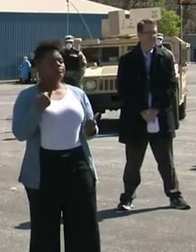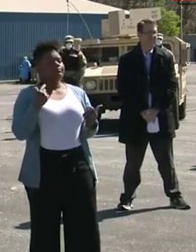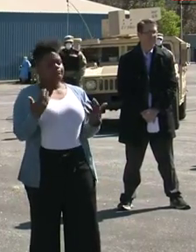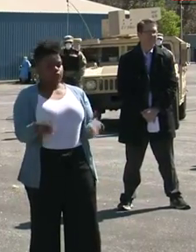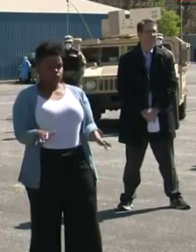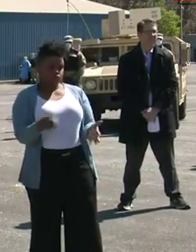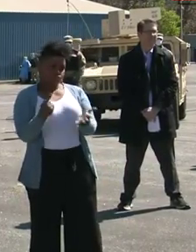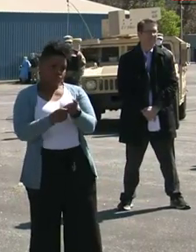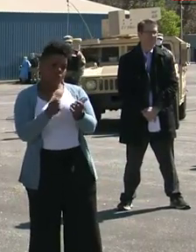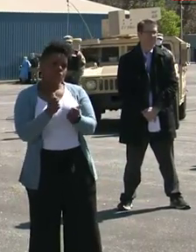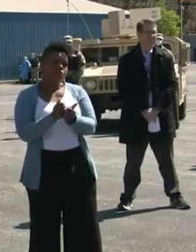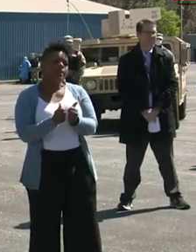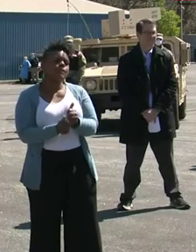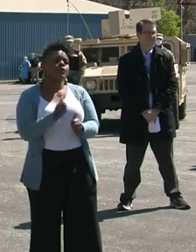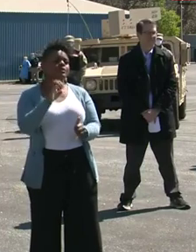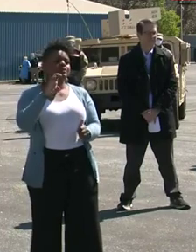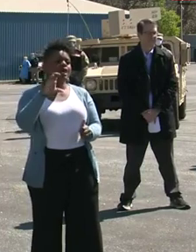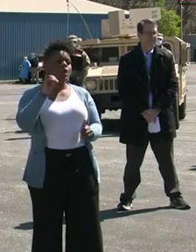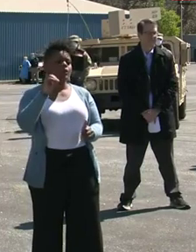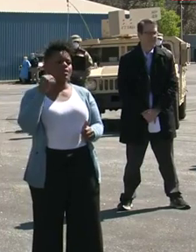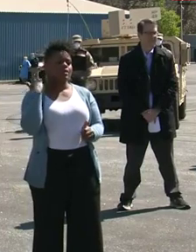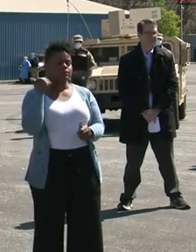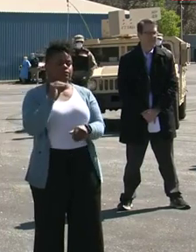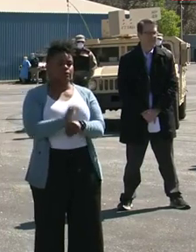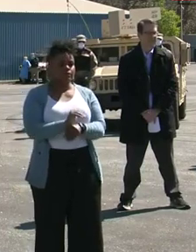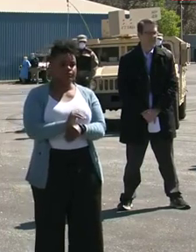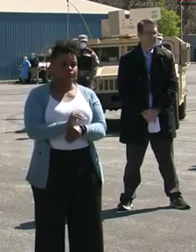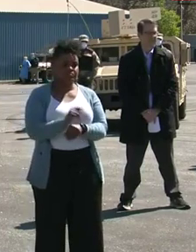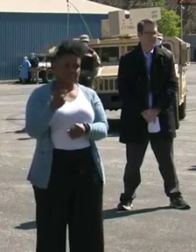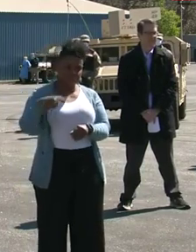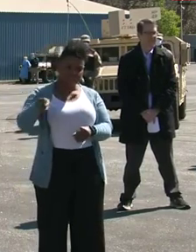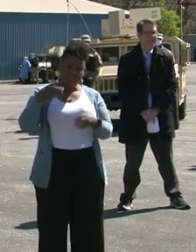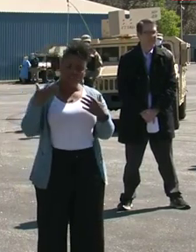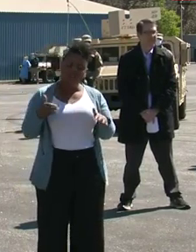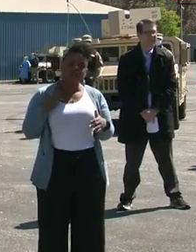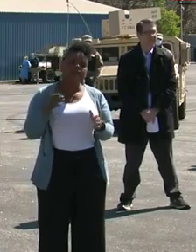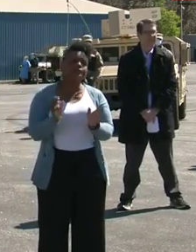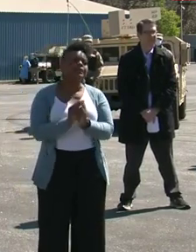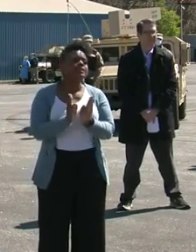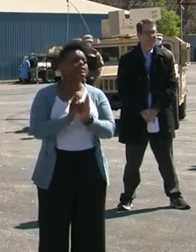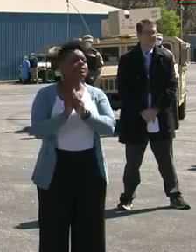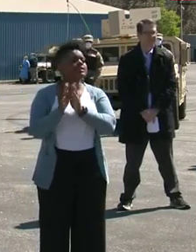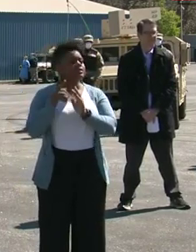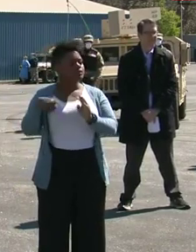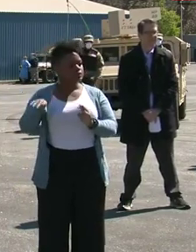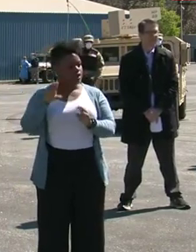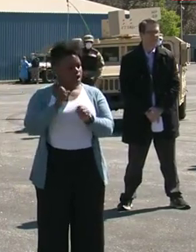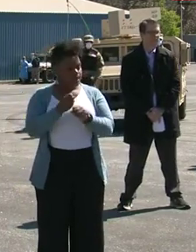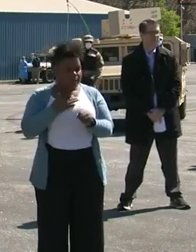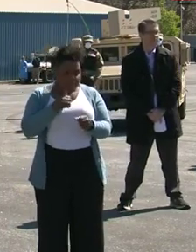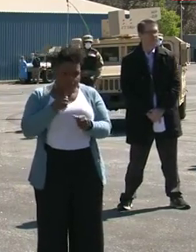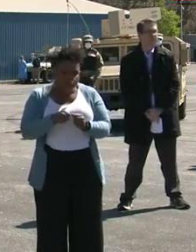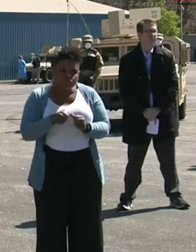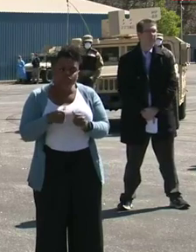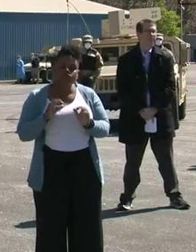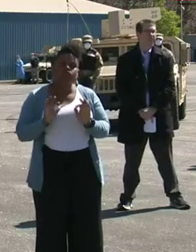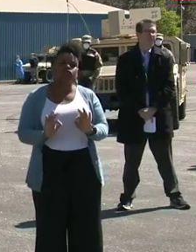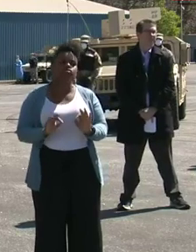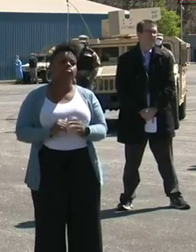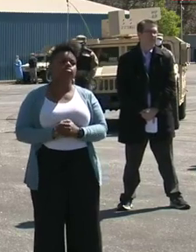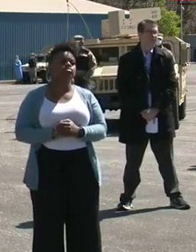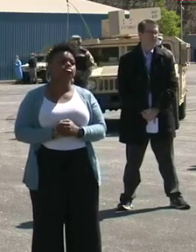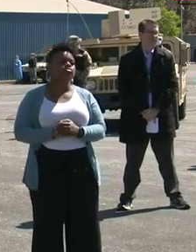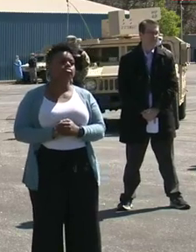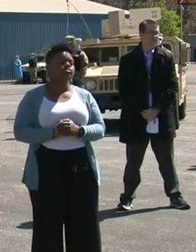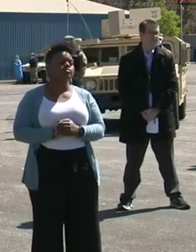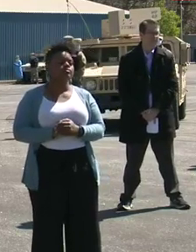last evening after they had a meeting among themselves and received my letter. And it's just a matter of kind of putting